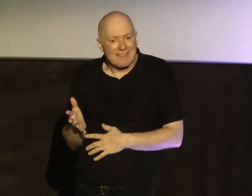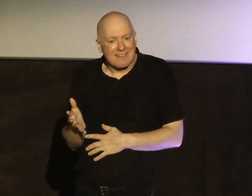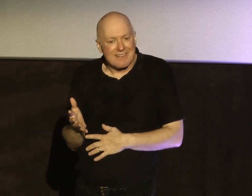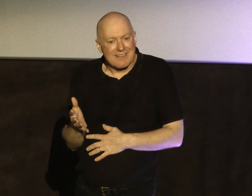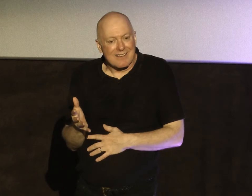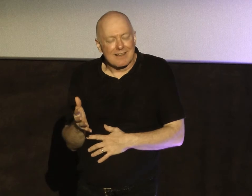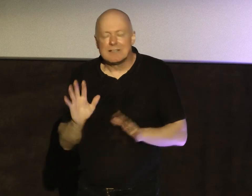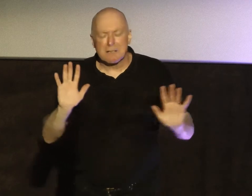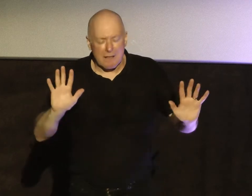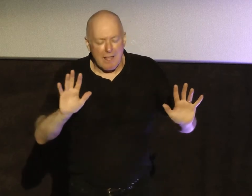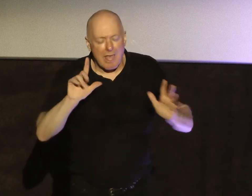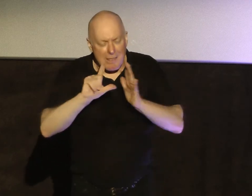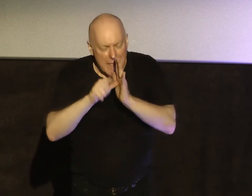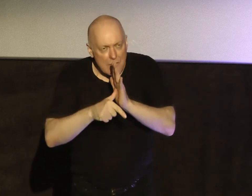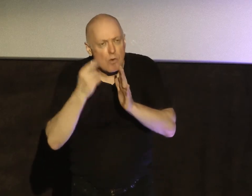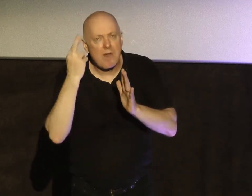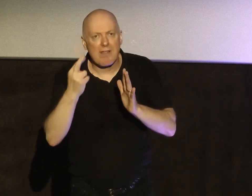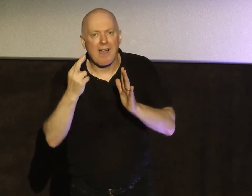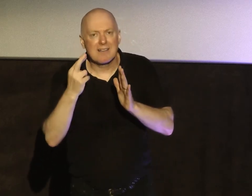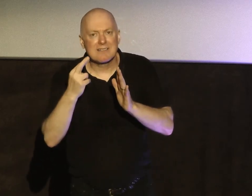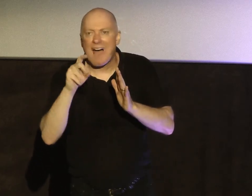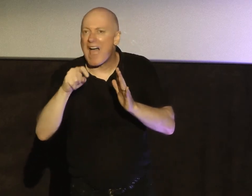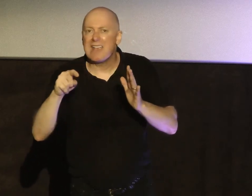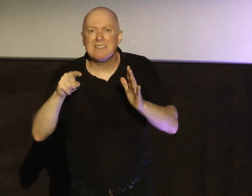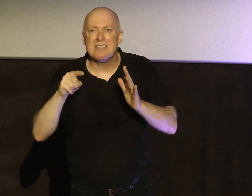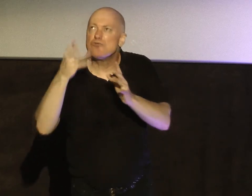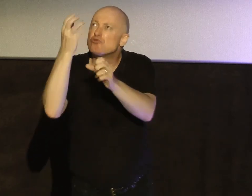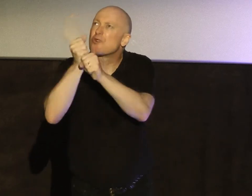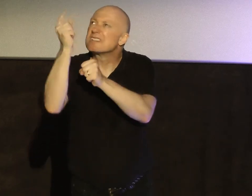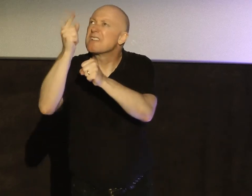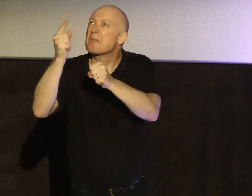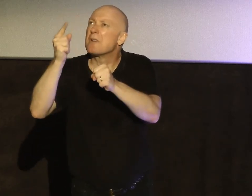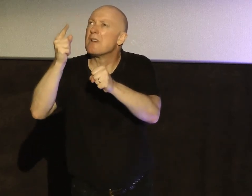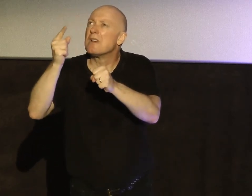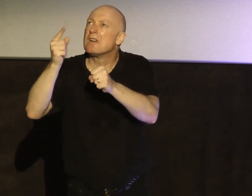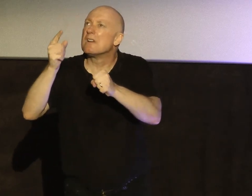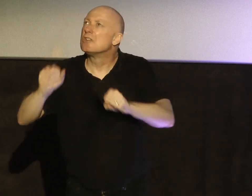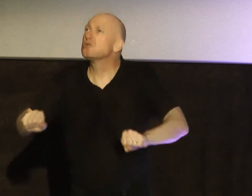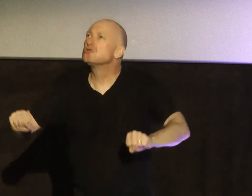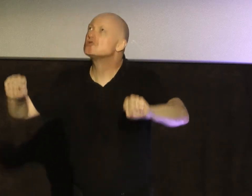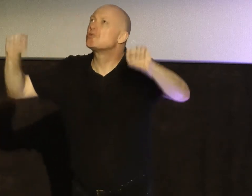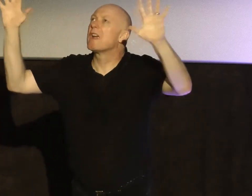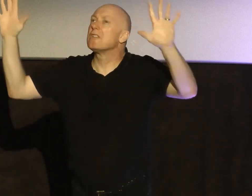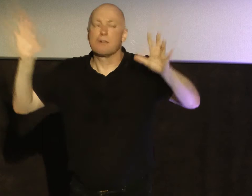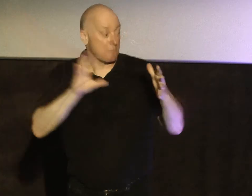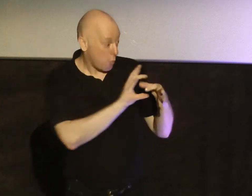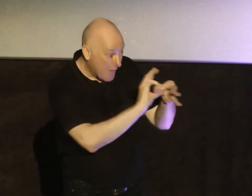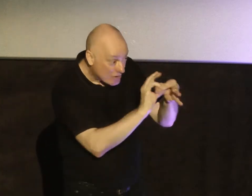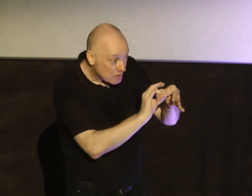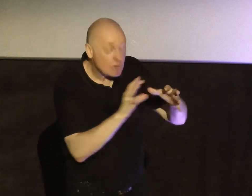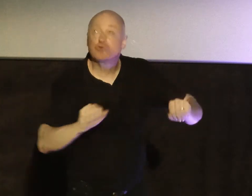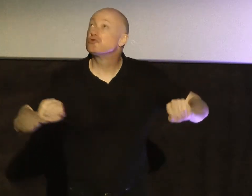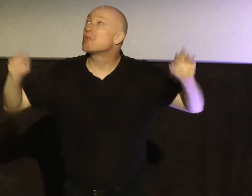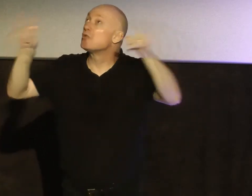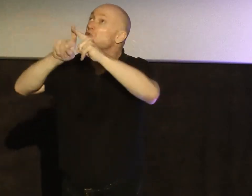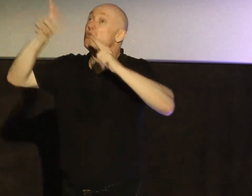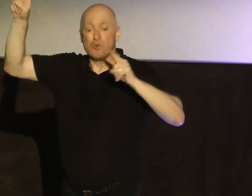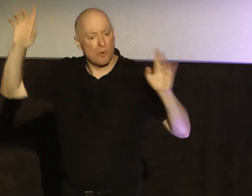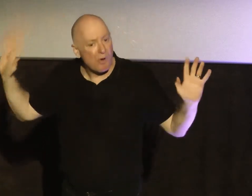fully trust God meant to surrender full control of her relationships to God. And she was done trying